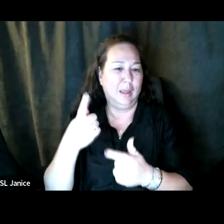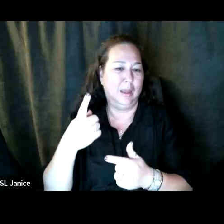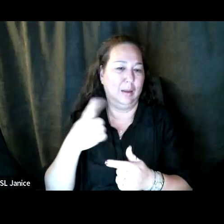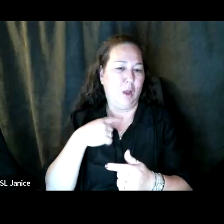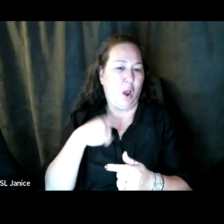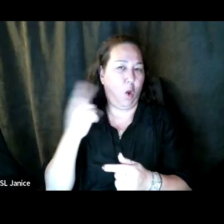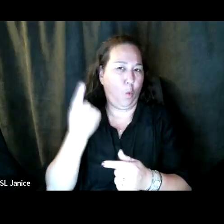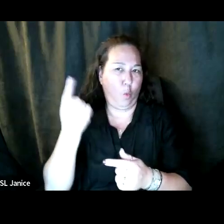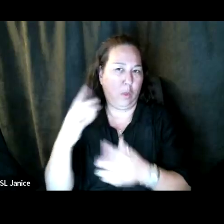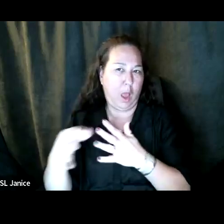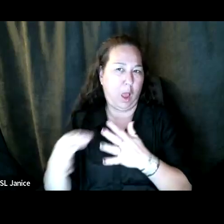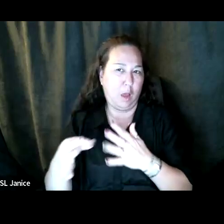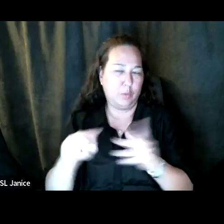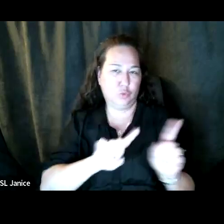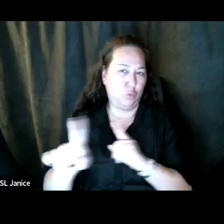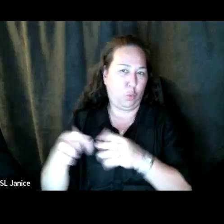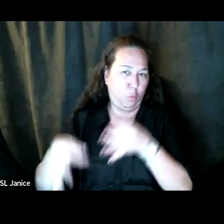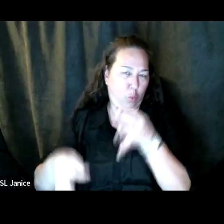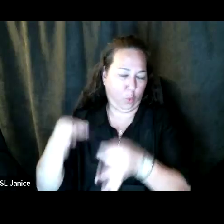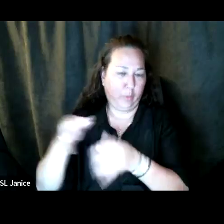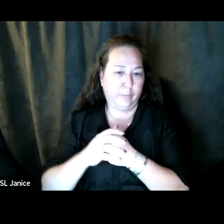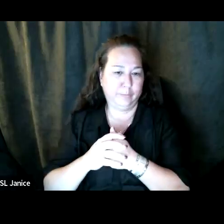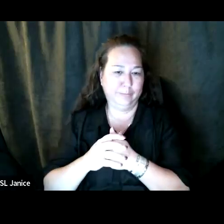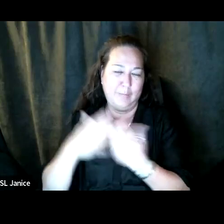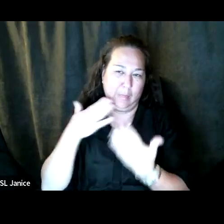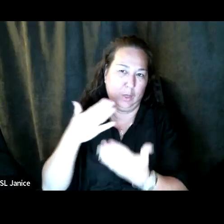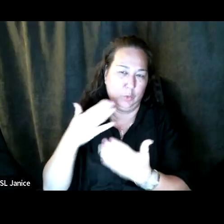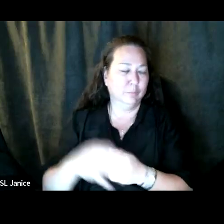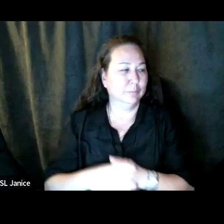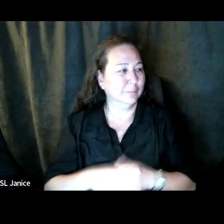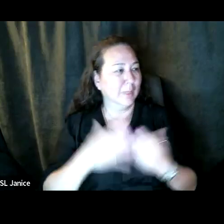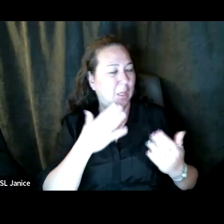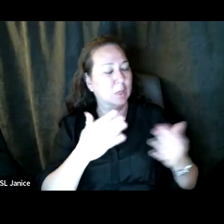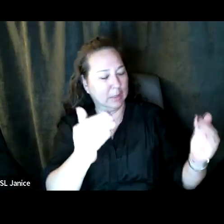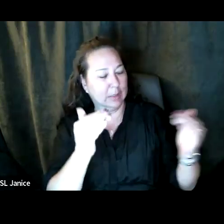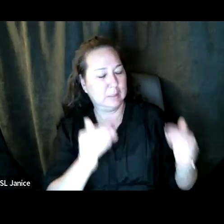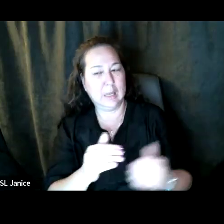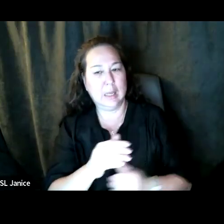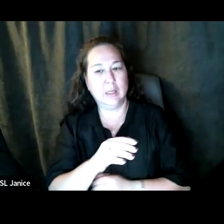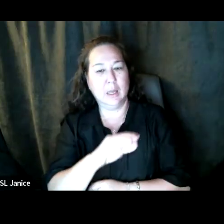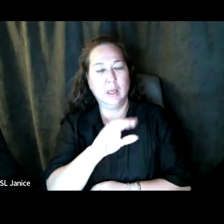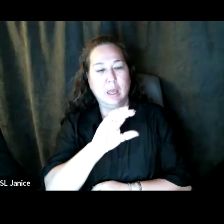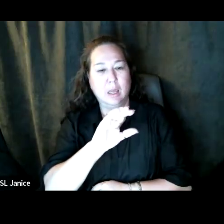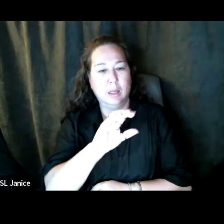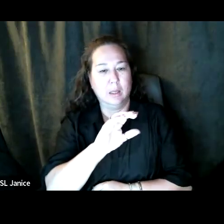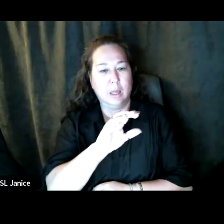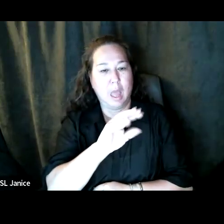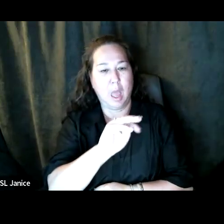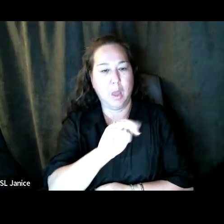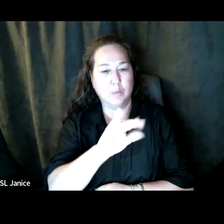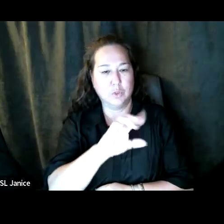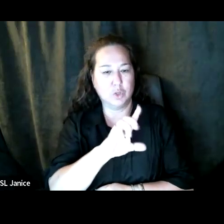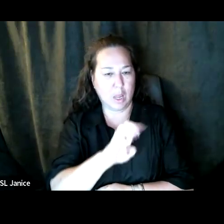The next speakers are Michelle Carroll, Karen Money Broddick, Dee Caliga, and Matt